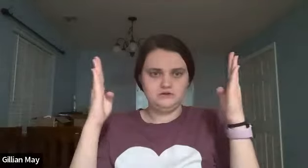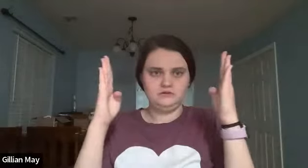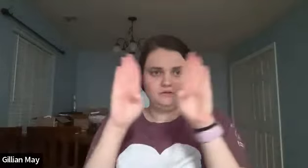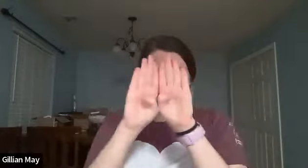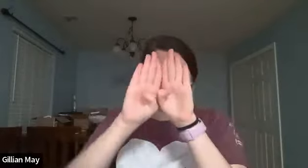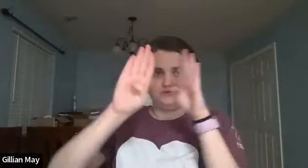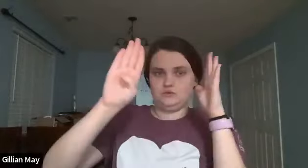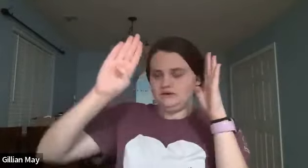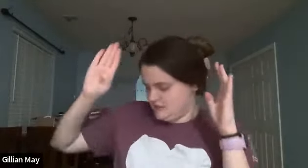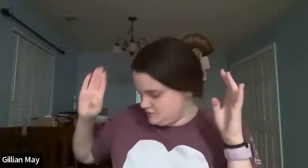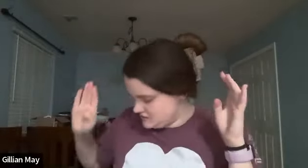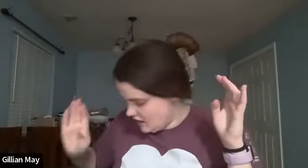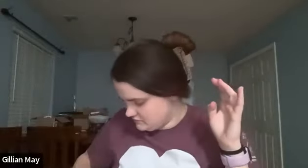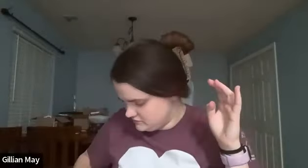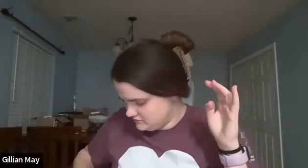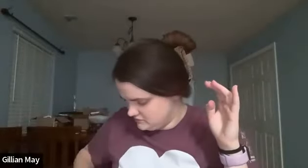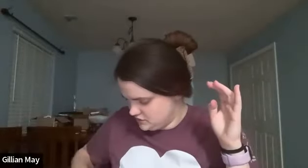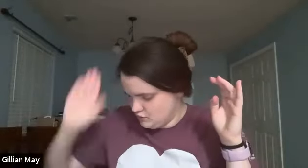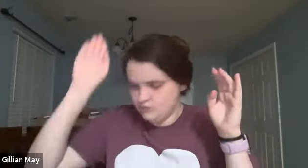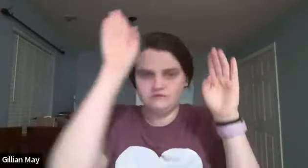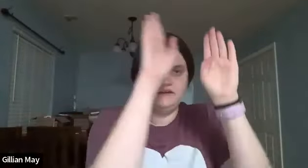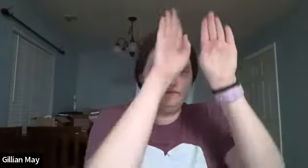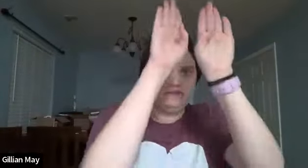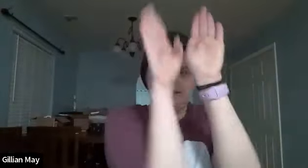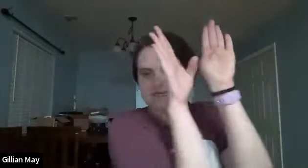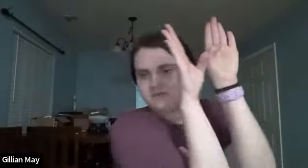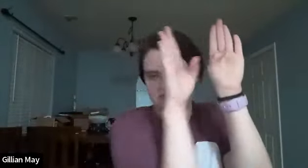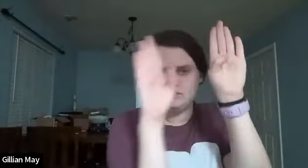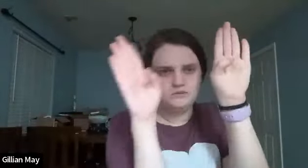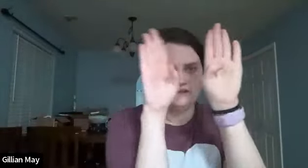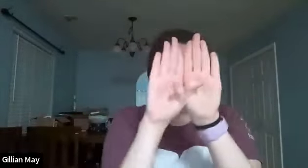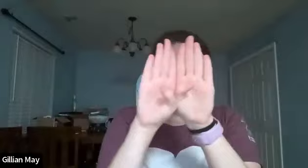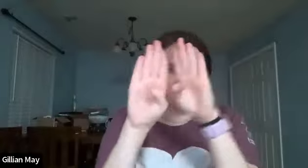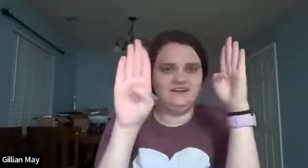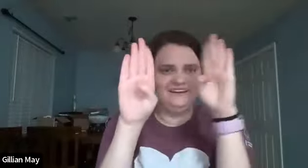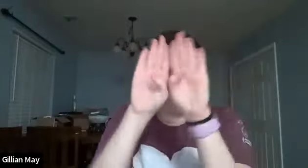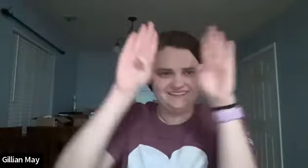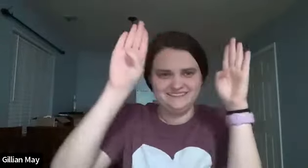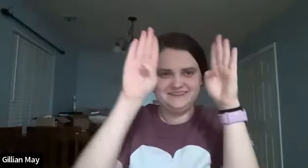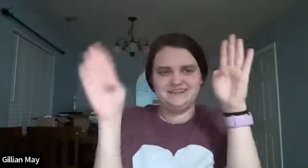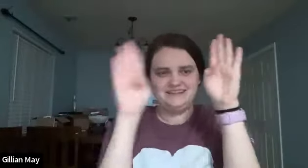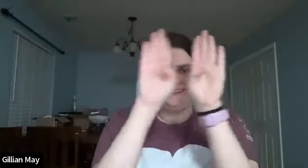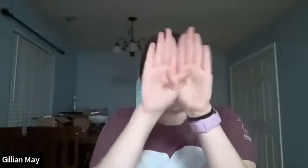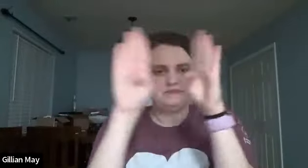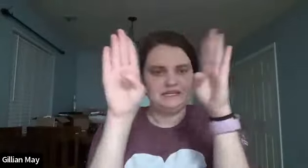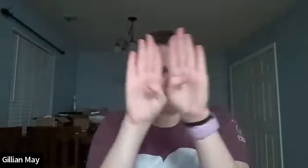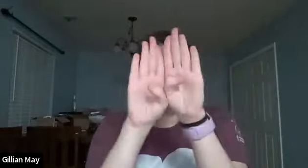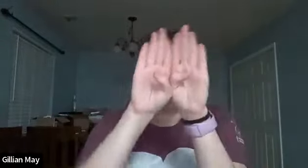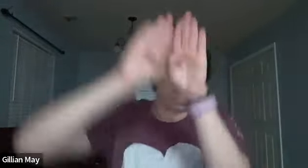Door or door. Can you stop? You hold on 10 minutes. We're almost done. He's being needy. Sorry.